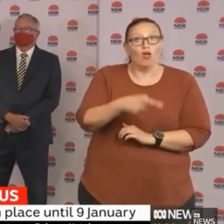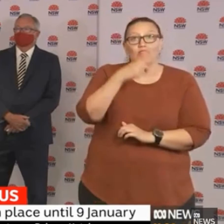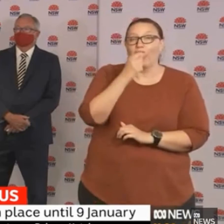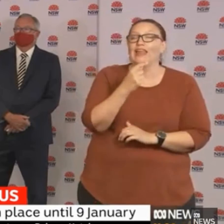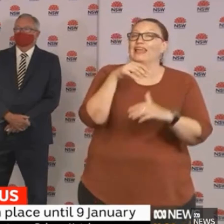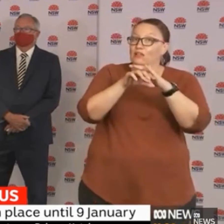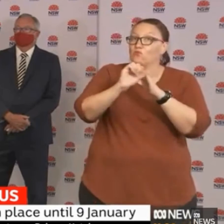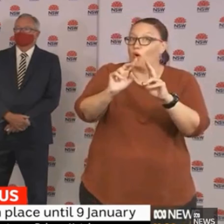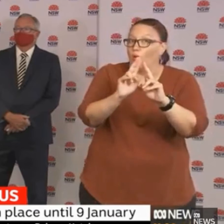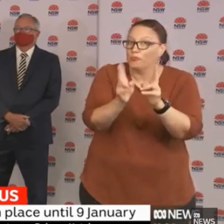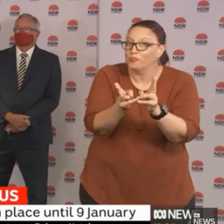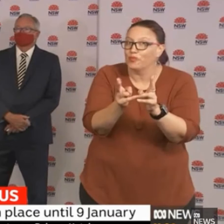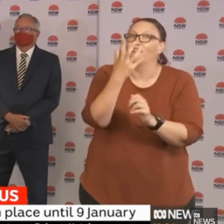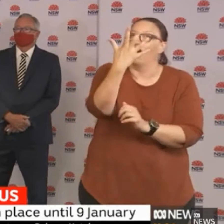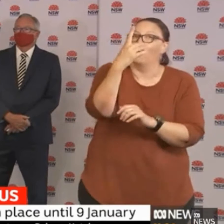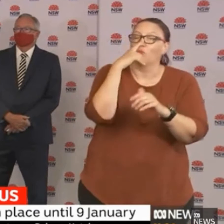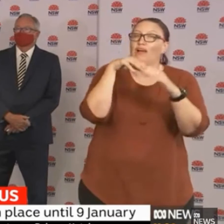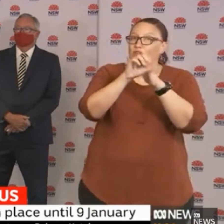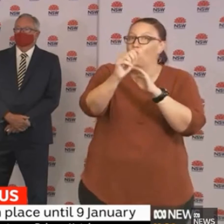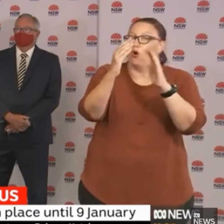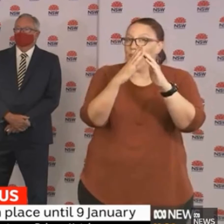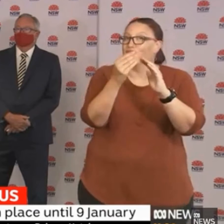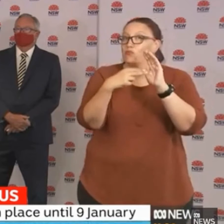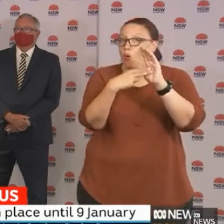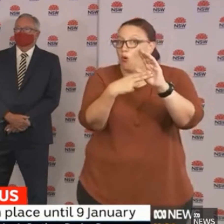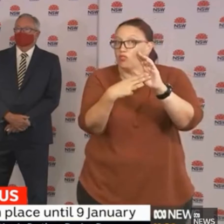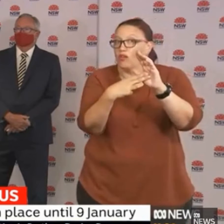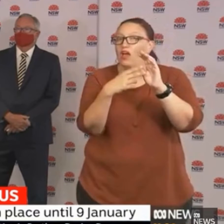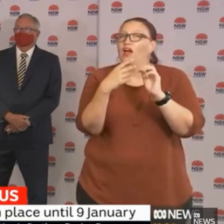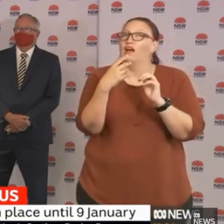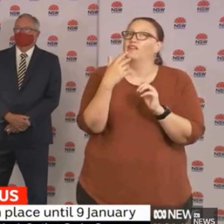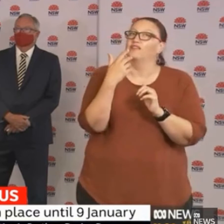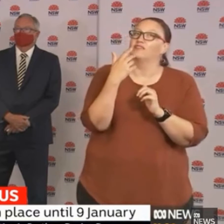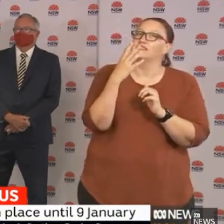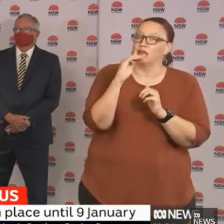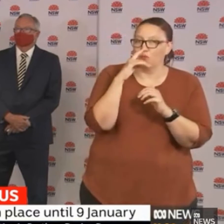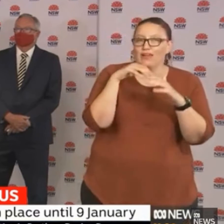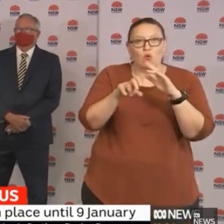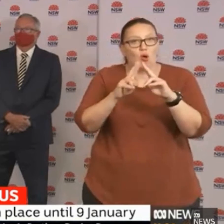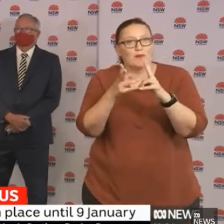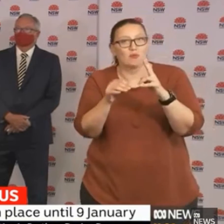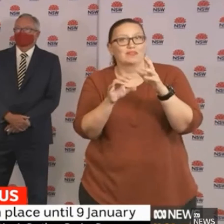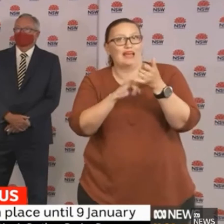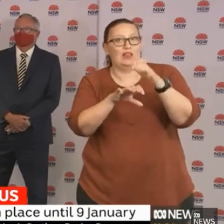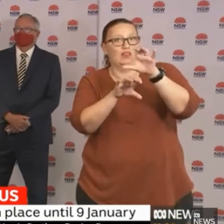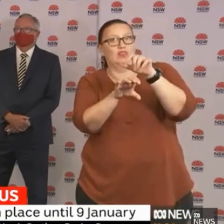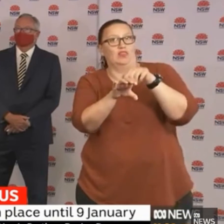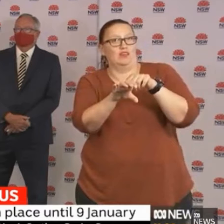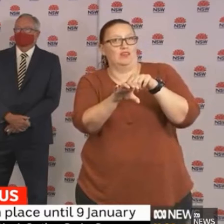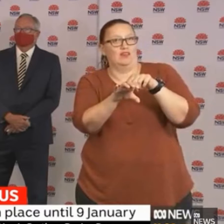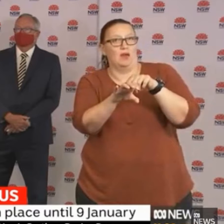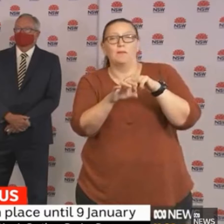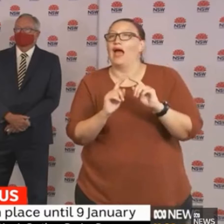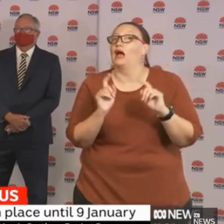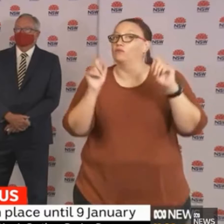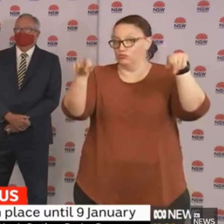your home from your zone, and outside of that until the 2nd of January you still can have outdoor gatherings of 10 people. So if you want to have a picnic or take the